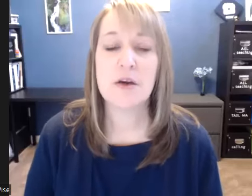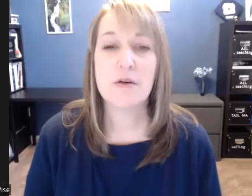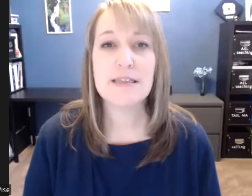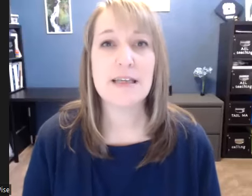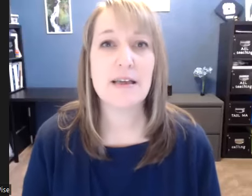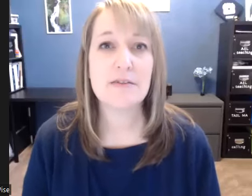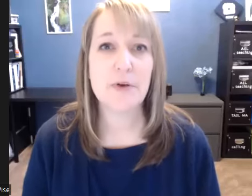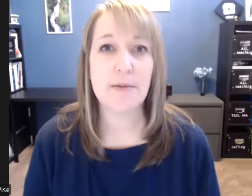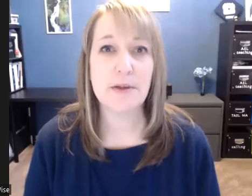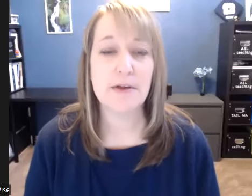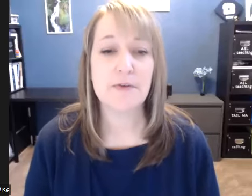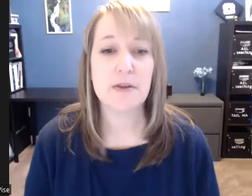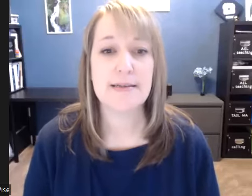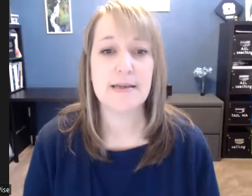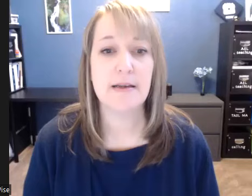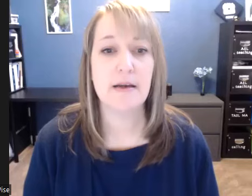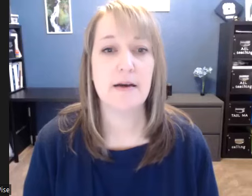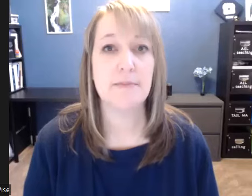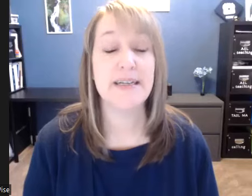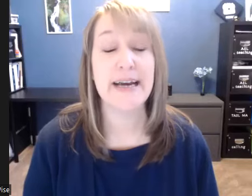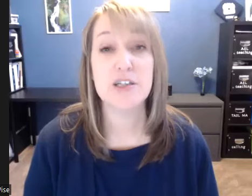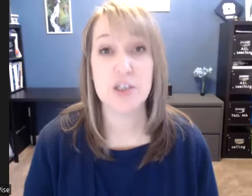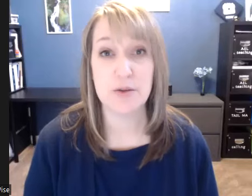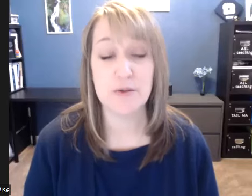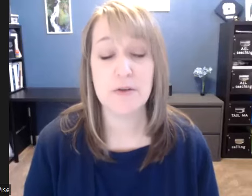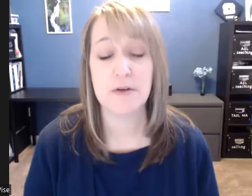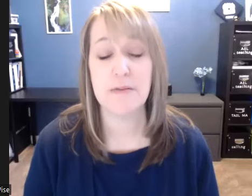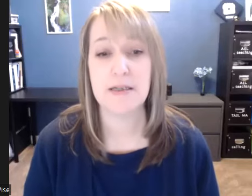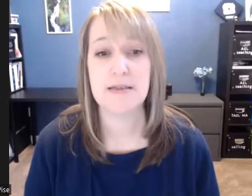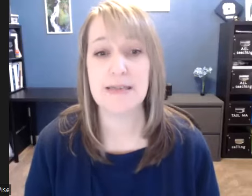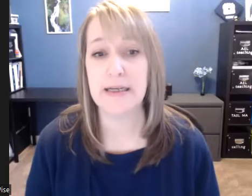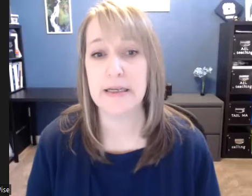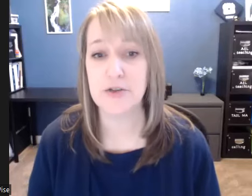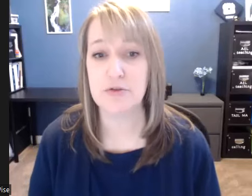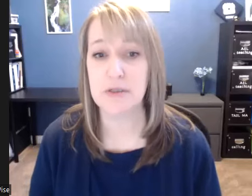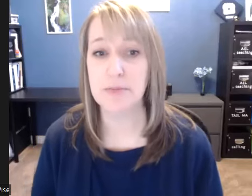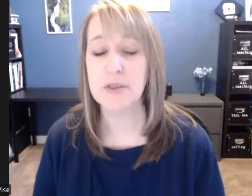So this is vocabulary for lesson 9.2 from the Signing Naturally book.